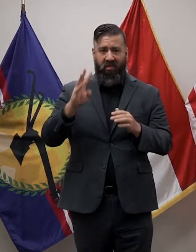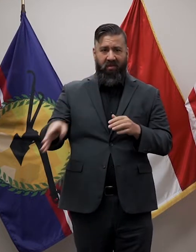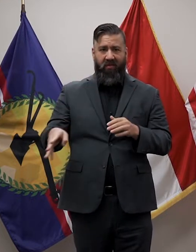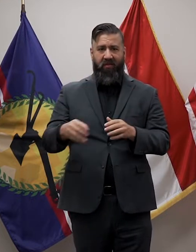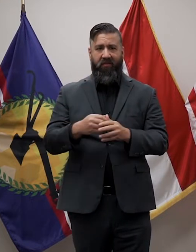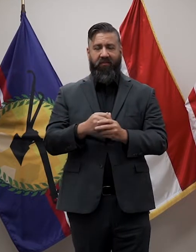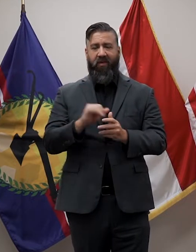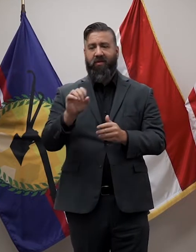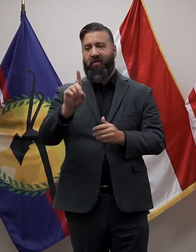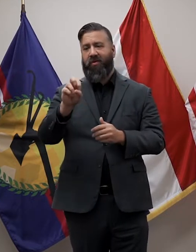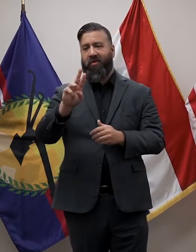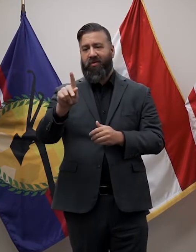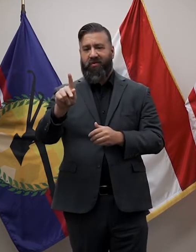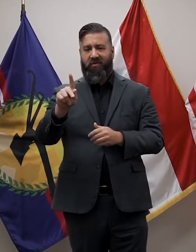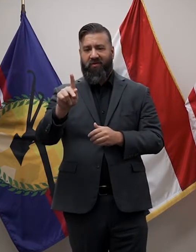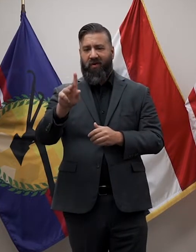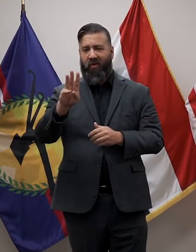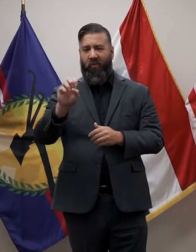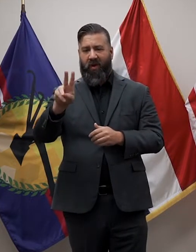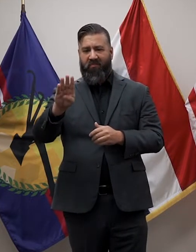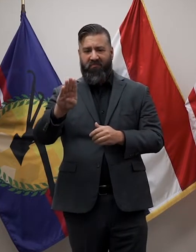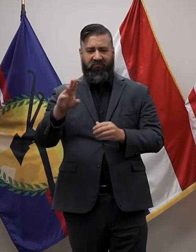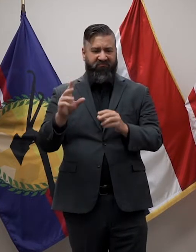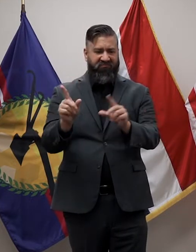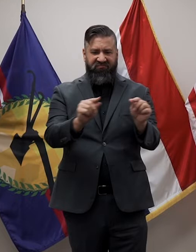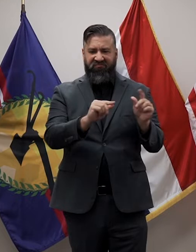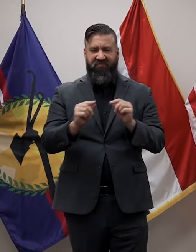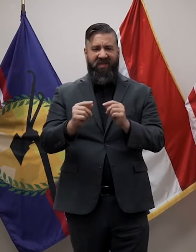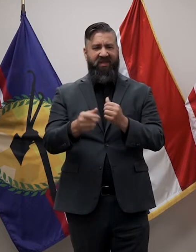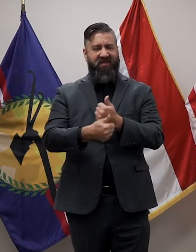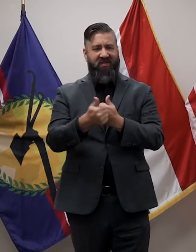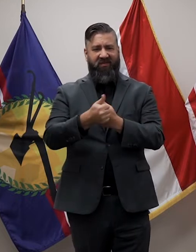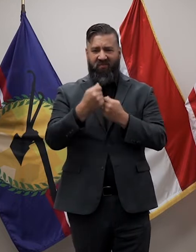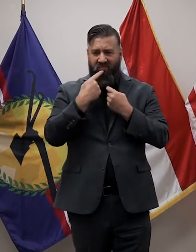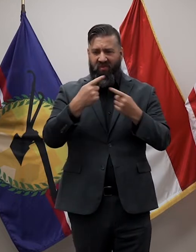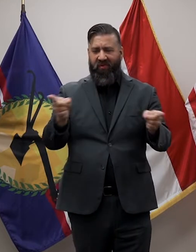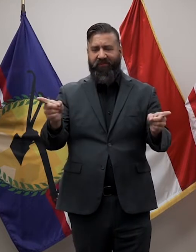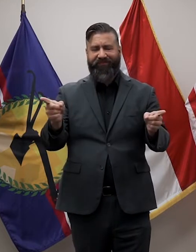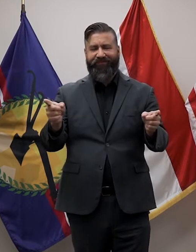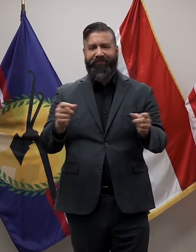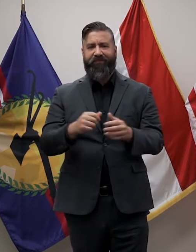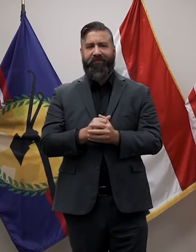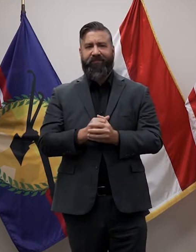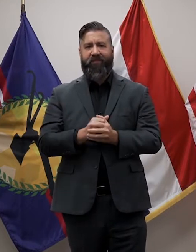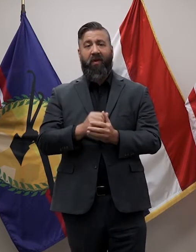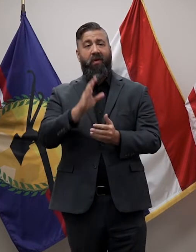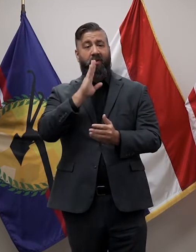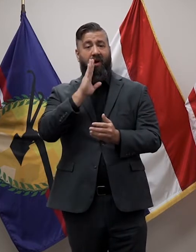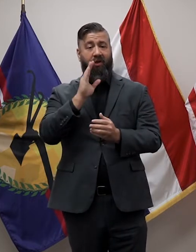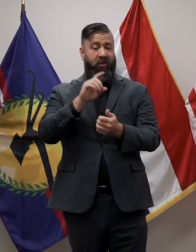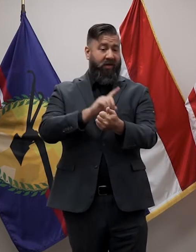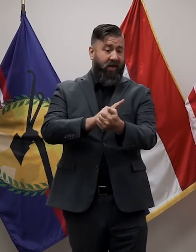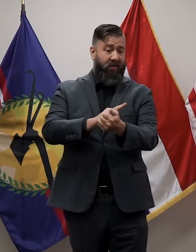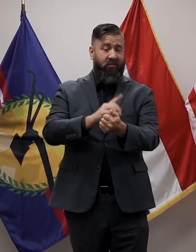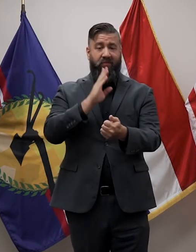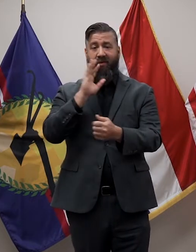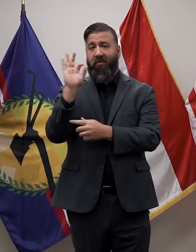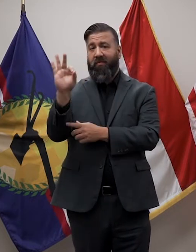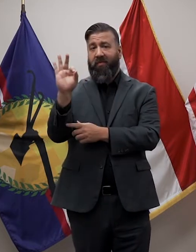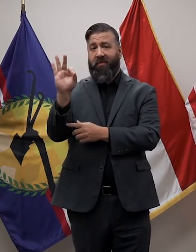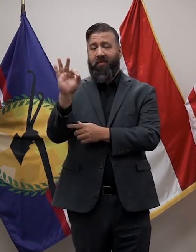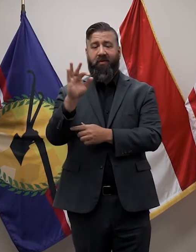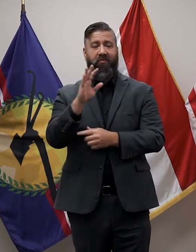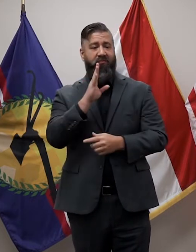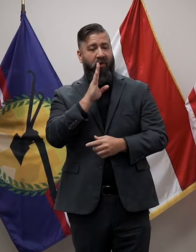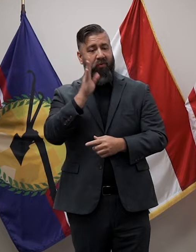quoted like it's gospel. Talk to your doctor, talk to your pastor, talk to grandparents who are looking